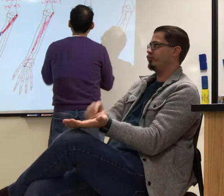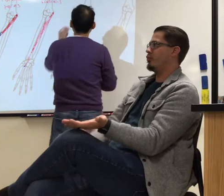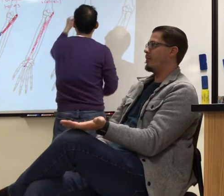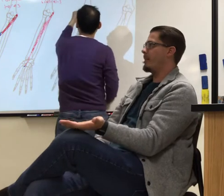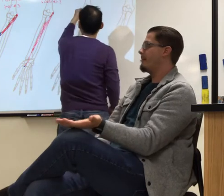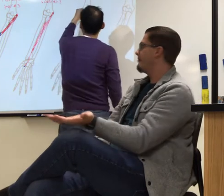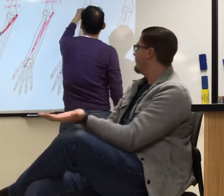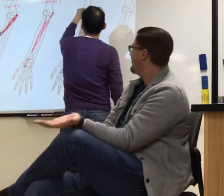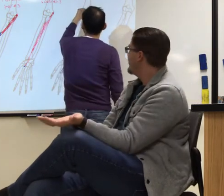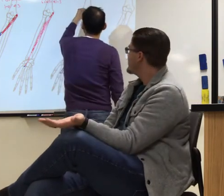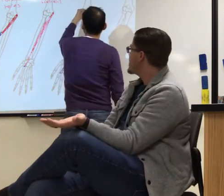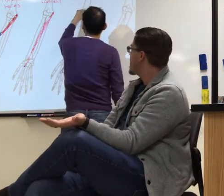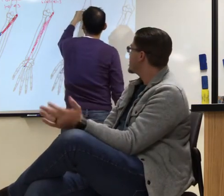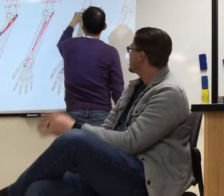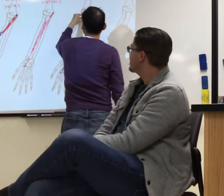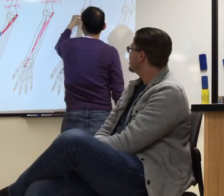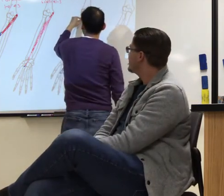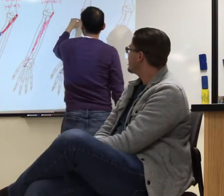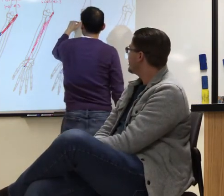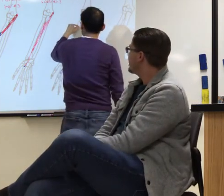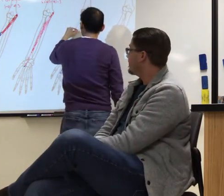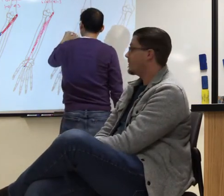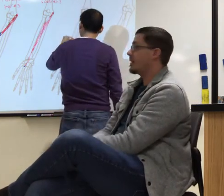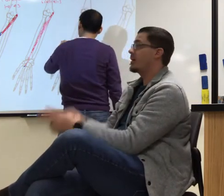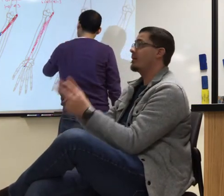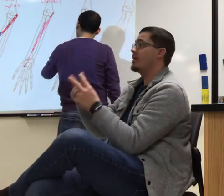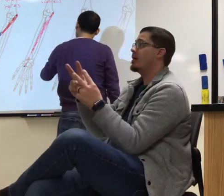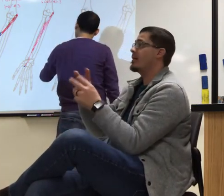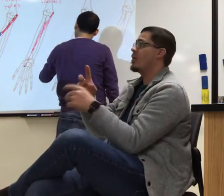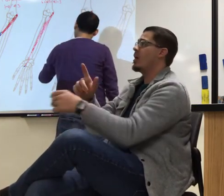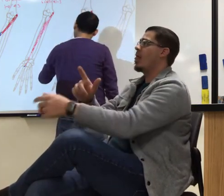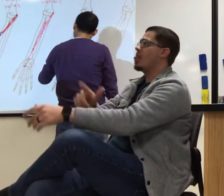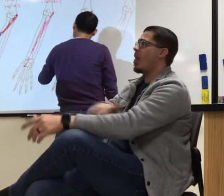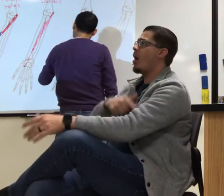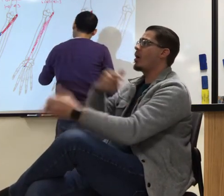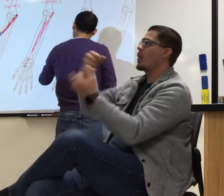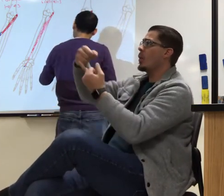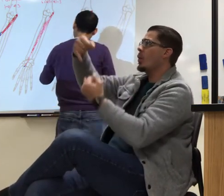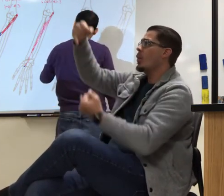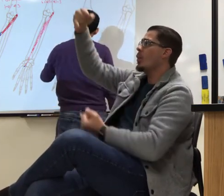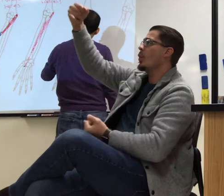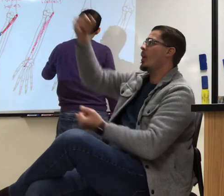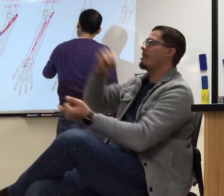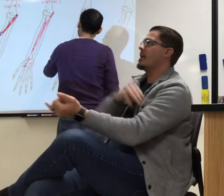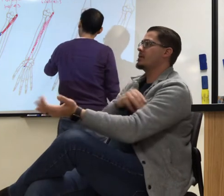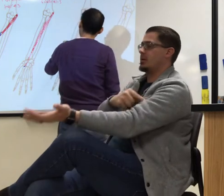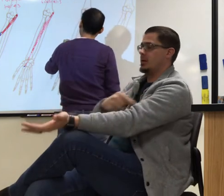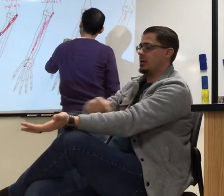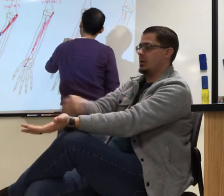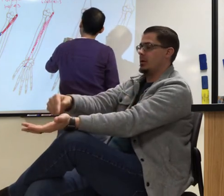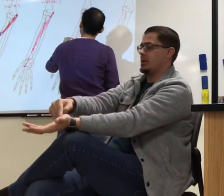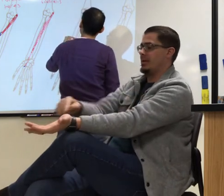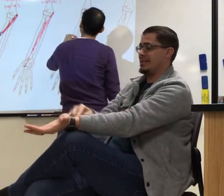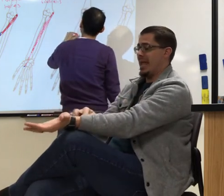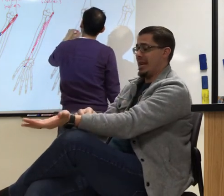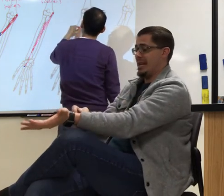These are very long, but both very slender muscle attaches there. The tendon,